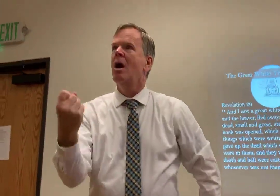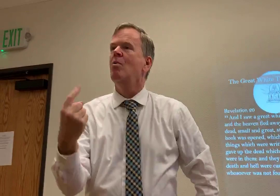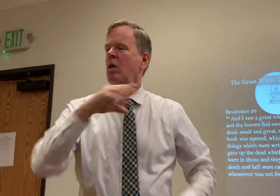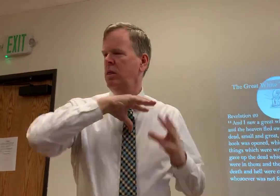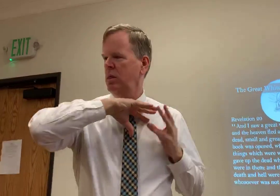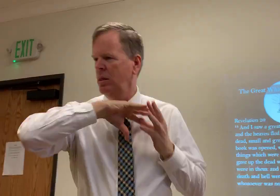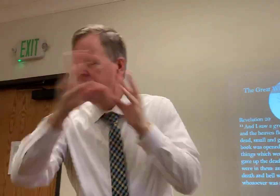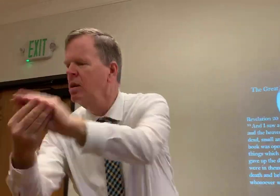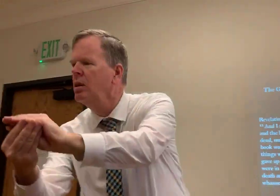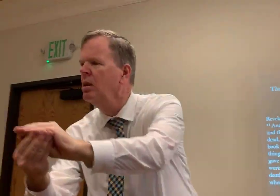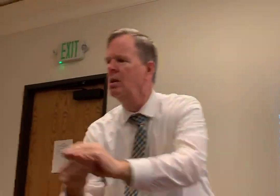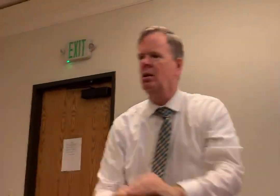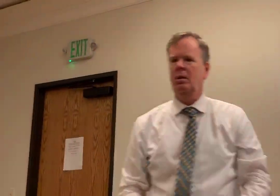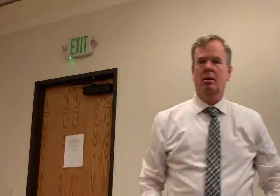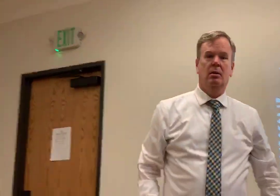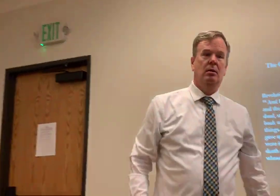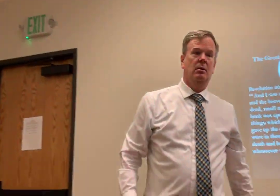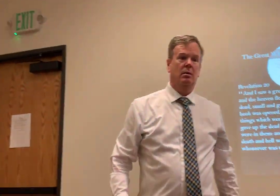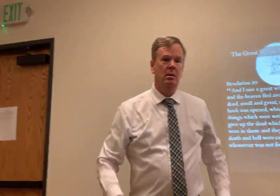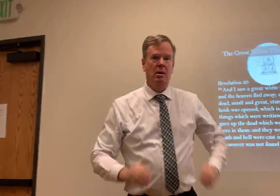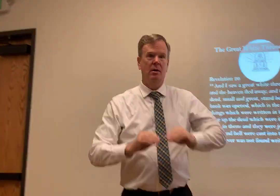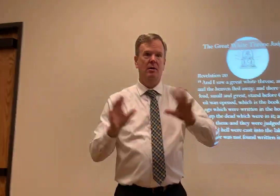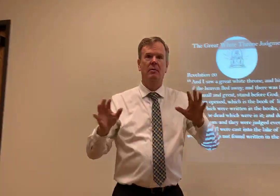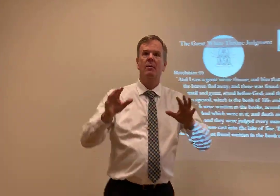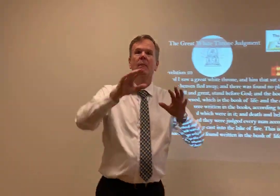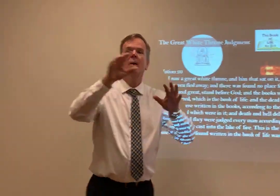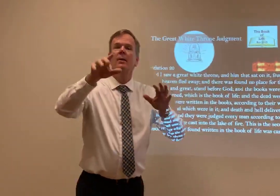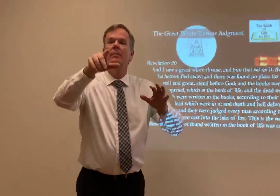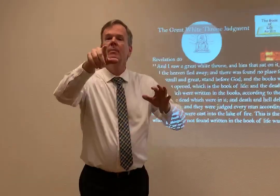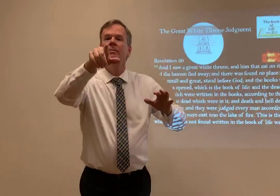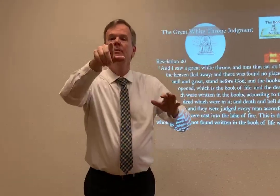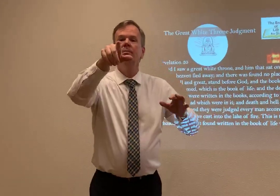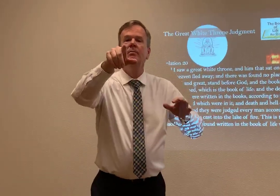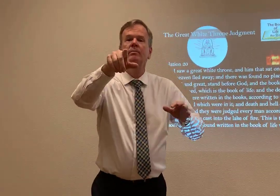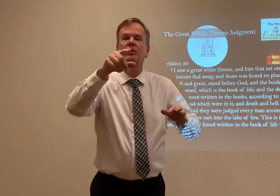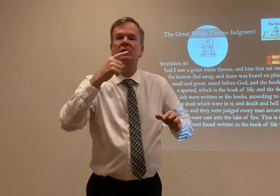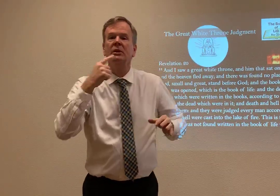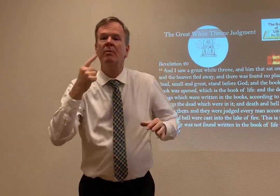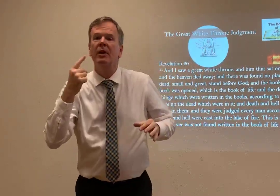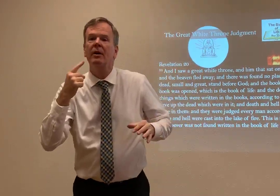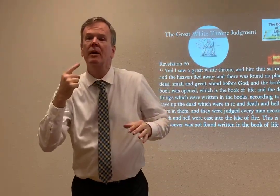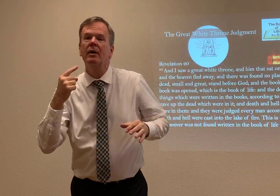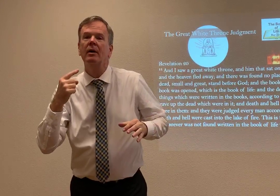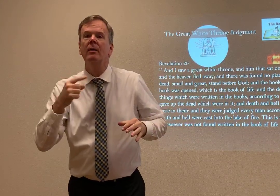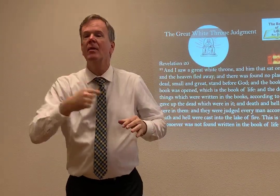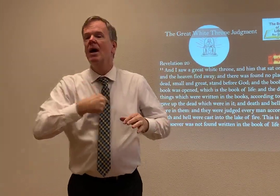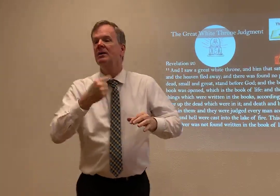throne. It only speaks about one throne continuously. Trevino, did you have